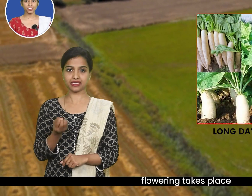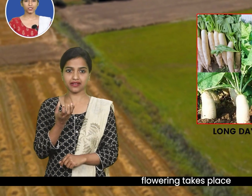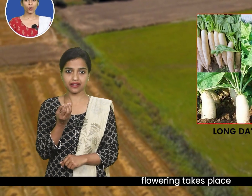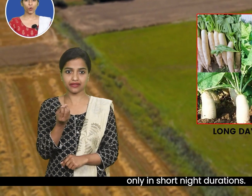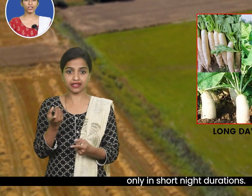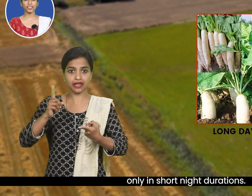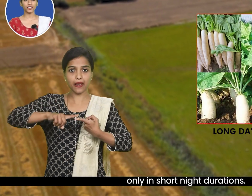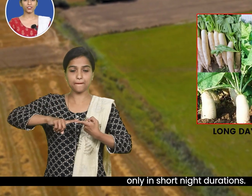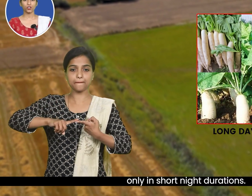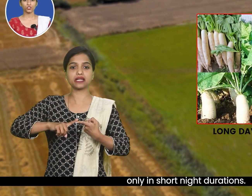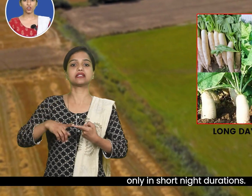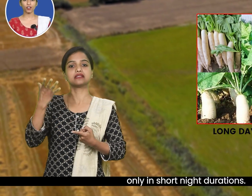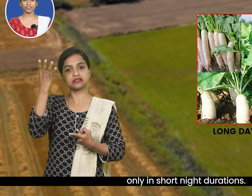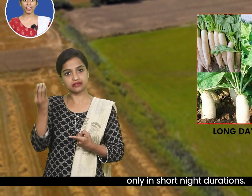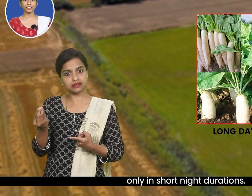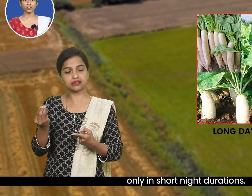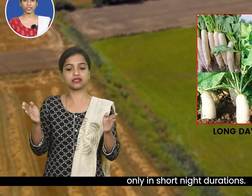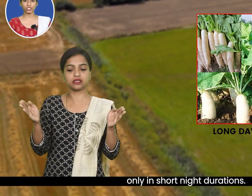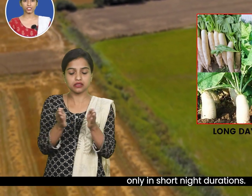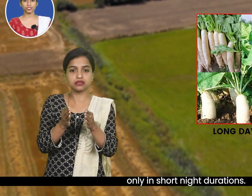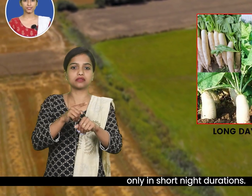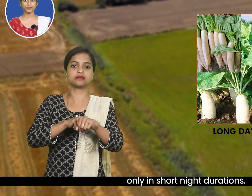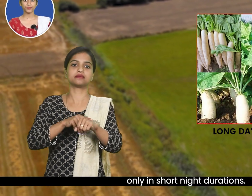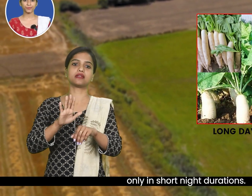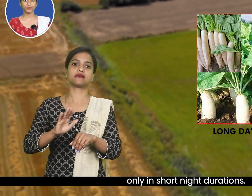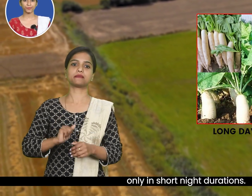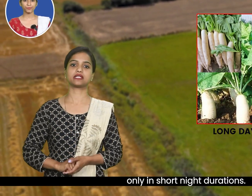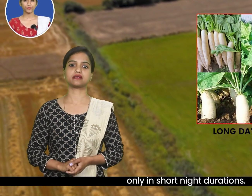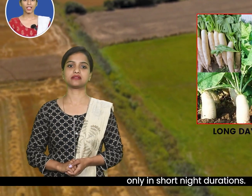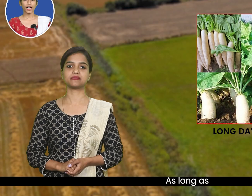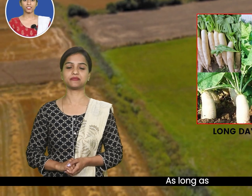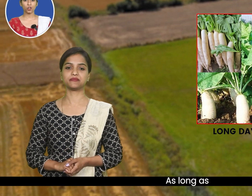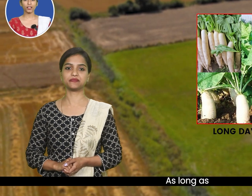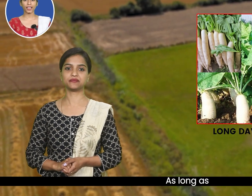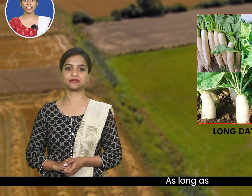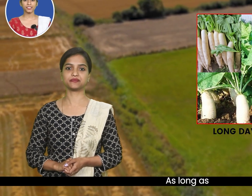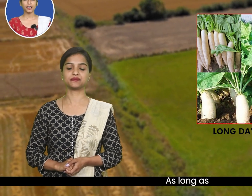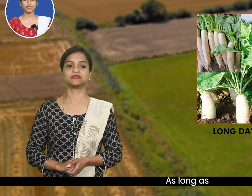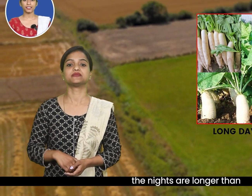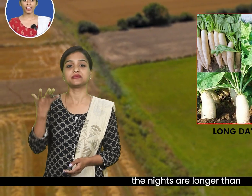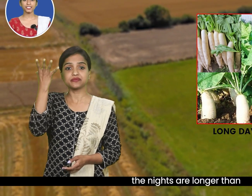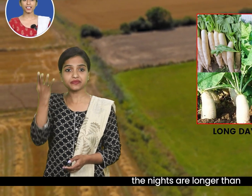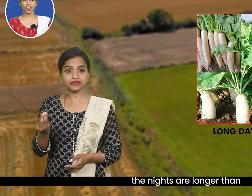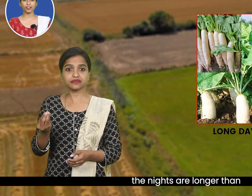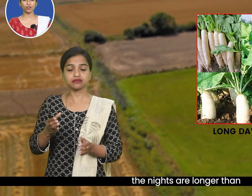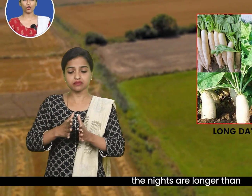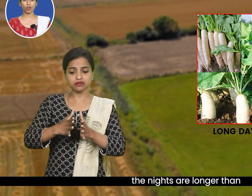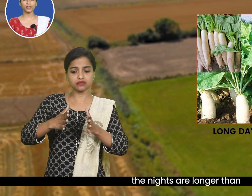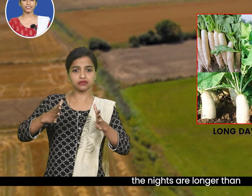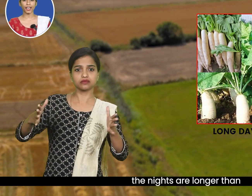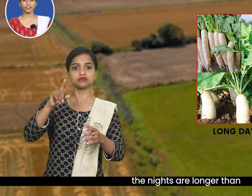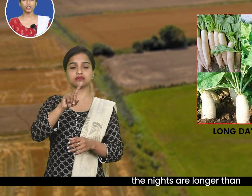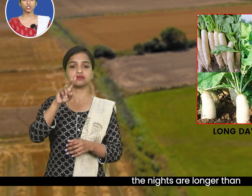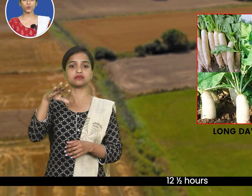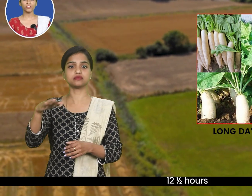takes place only in short night durations. As long as the nights are